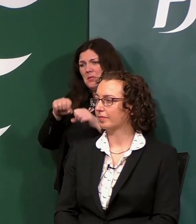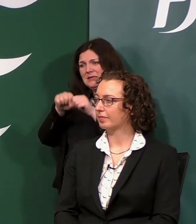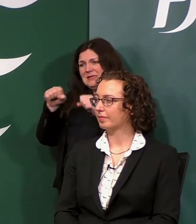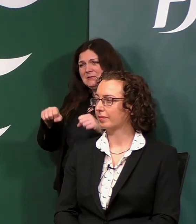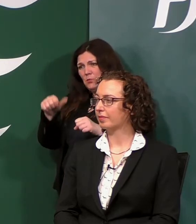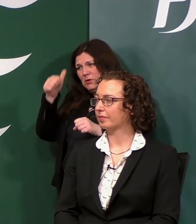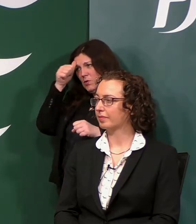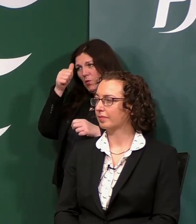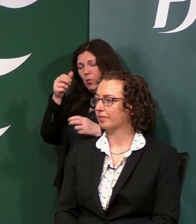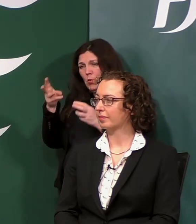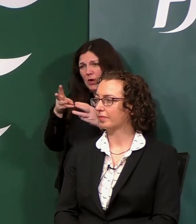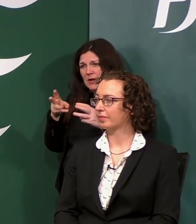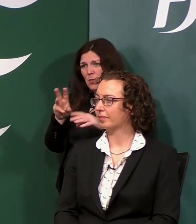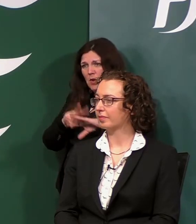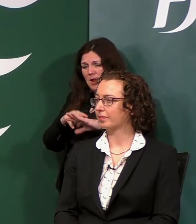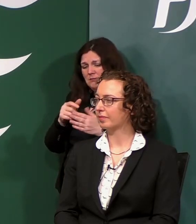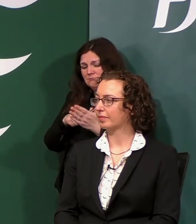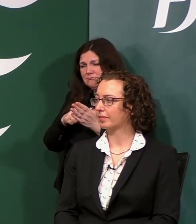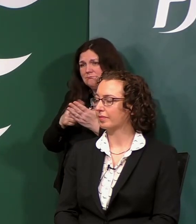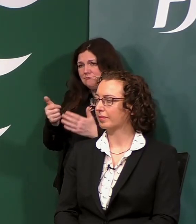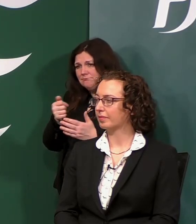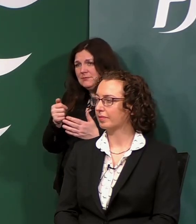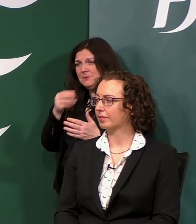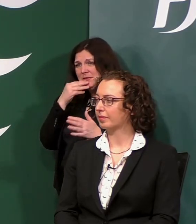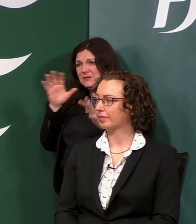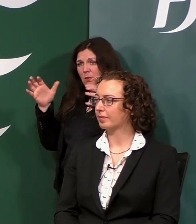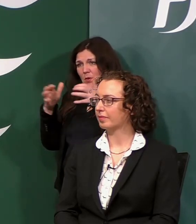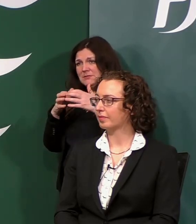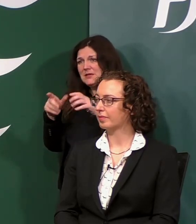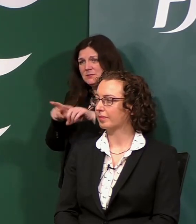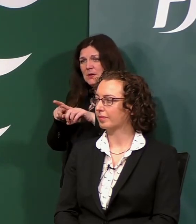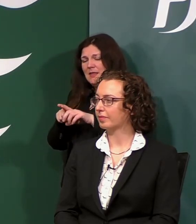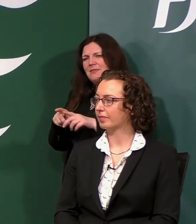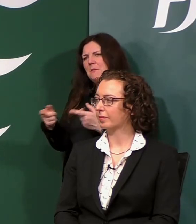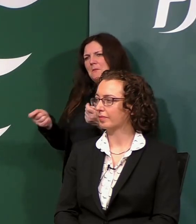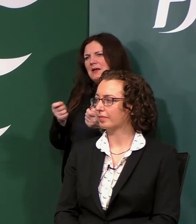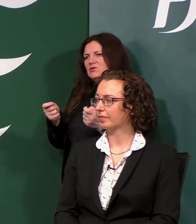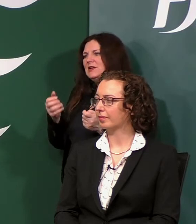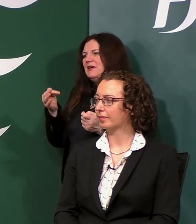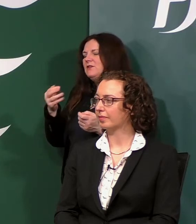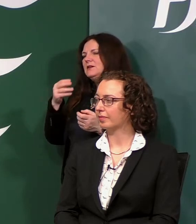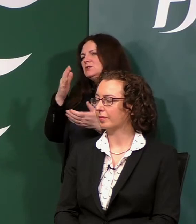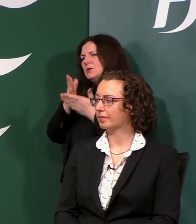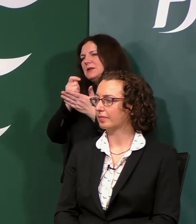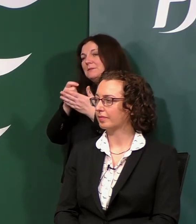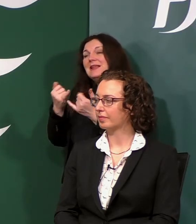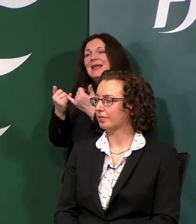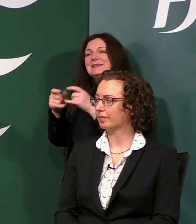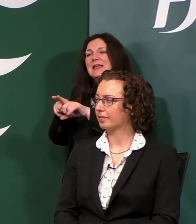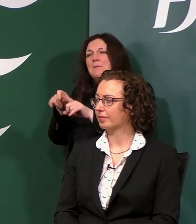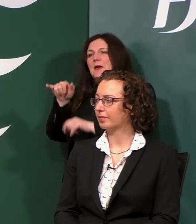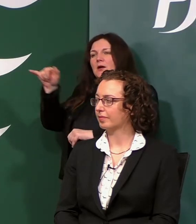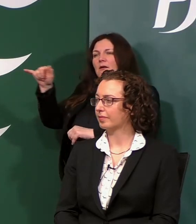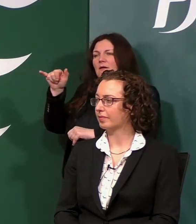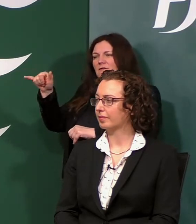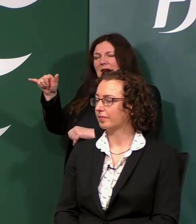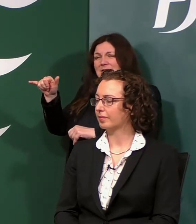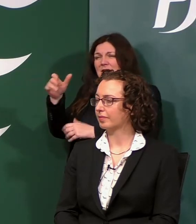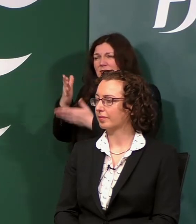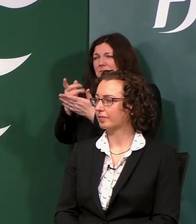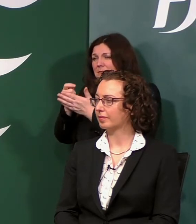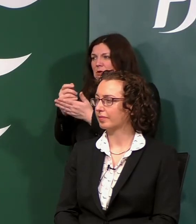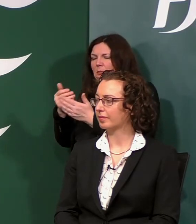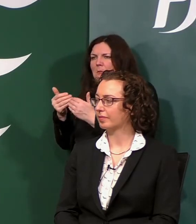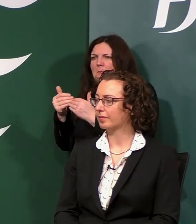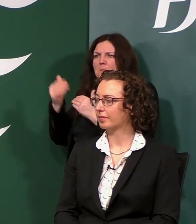that's not presenting issues at the moment. So sites are managing that locally in relation to overbooking profiles, like an airline would, I suppose, in relation to